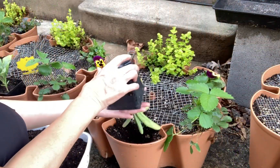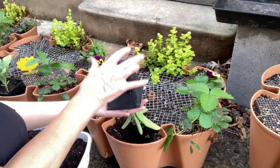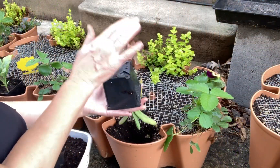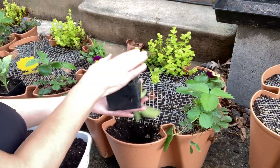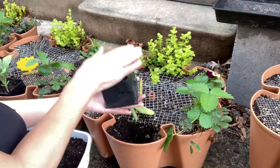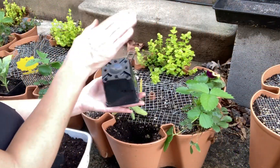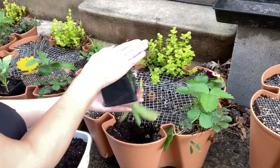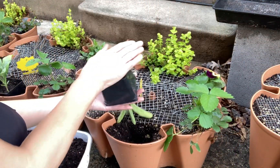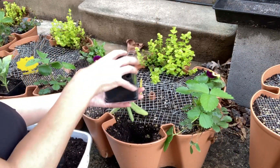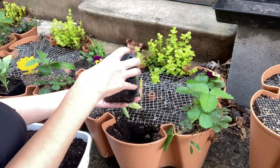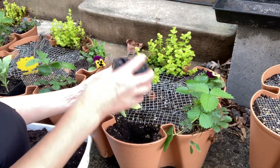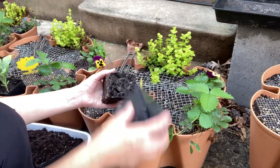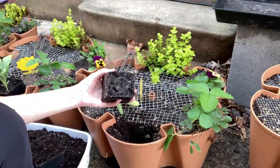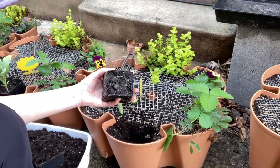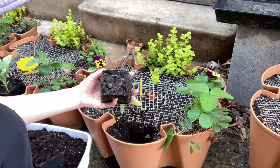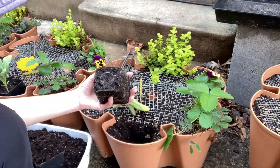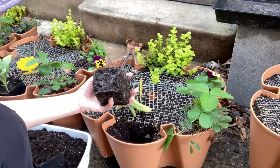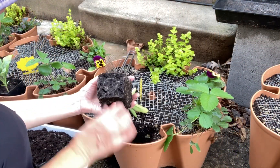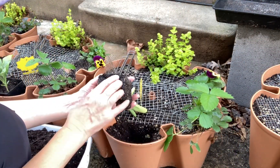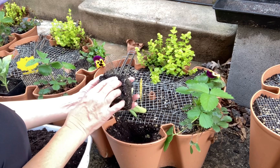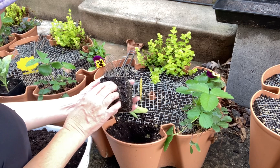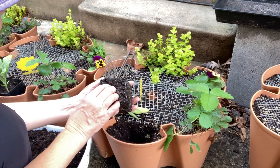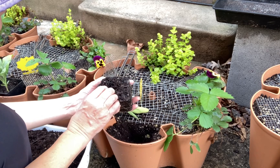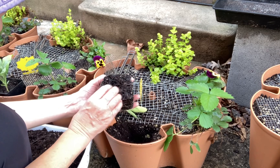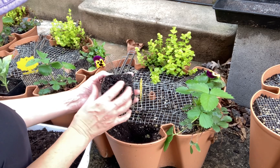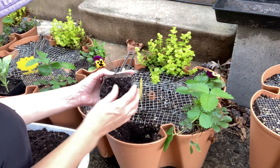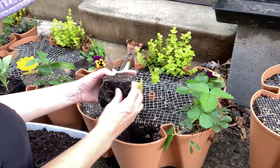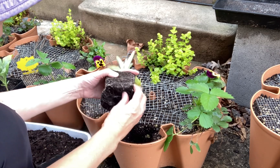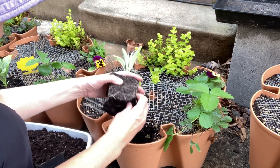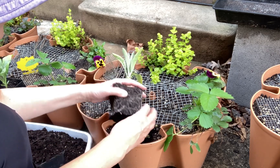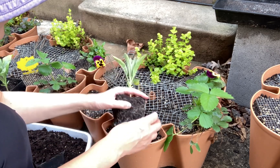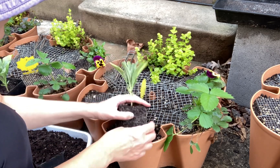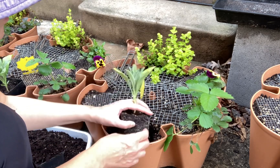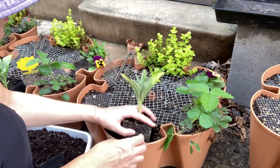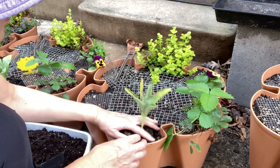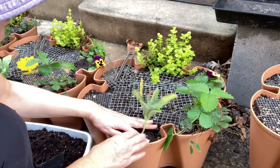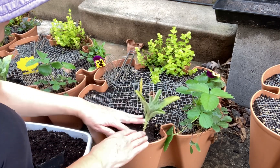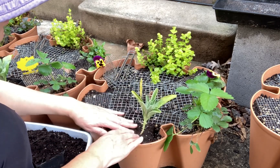with the hardware cloth.